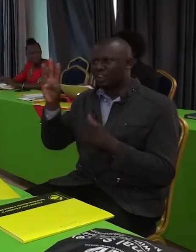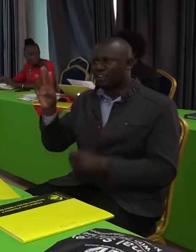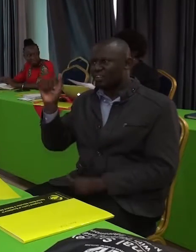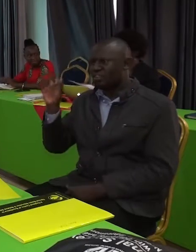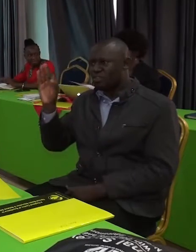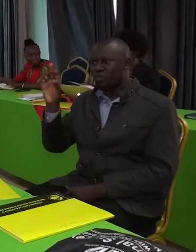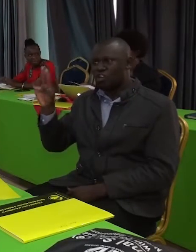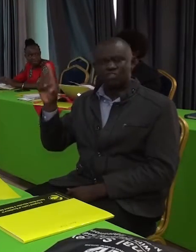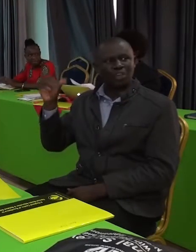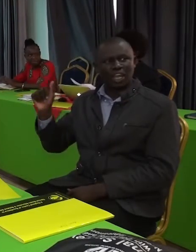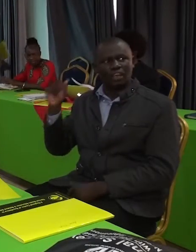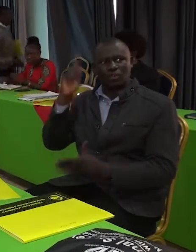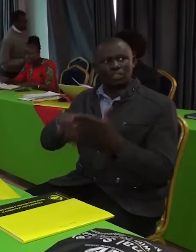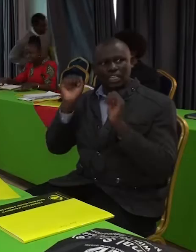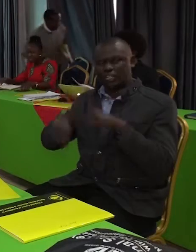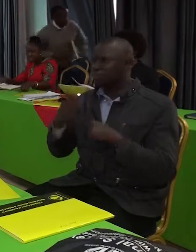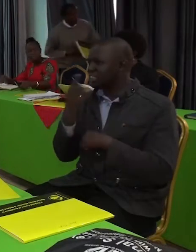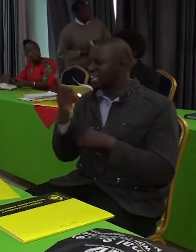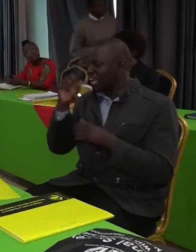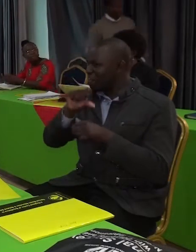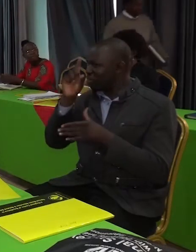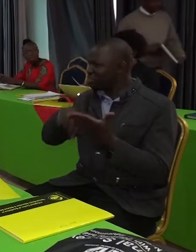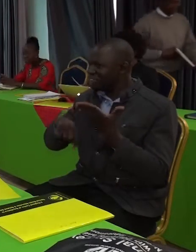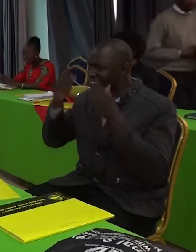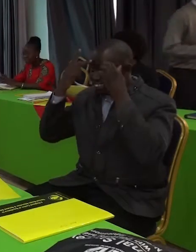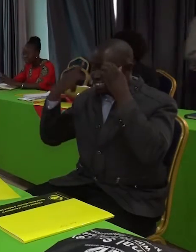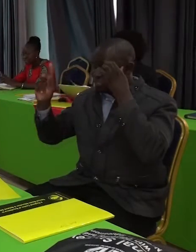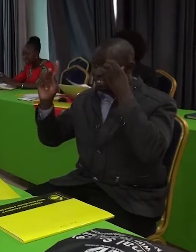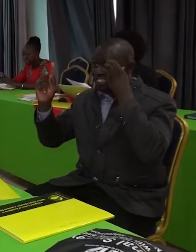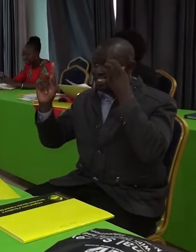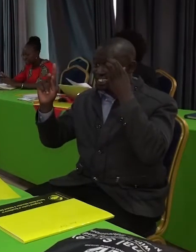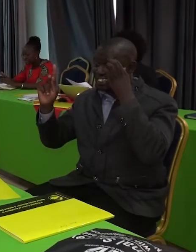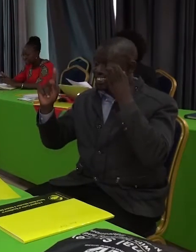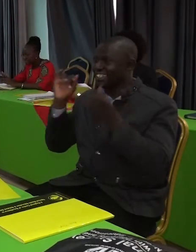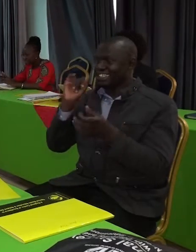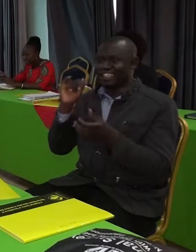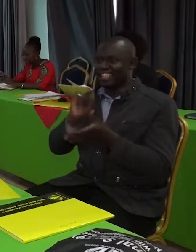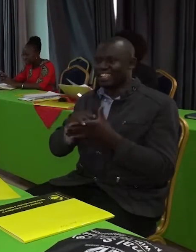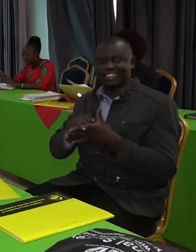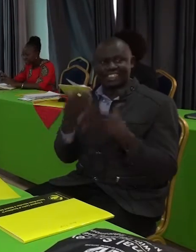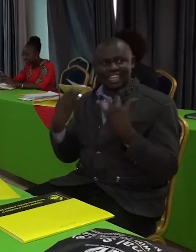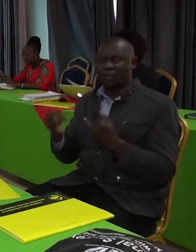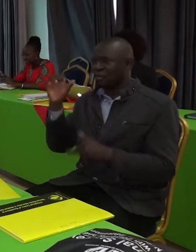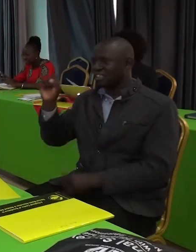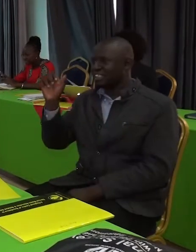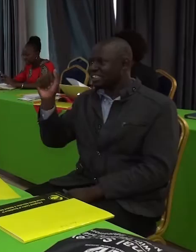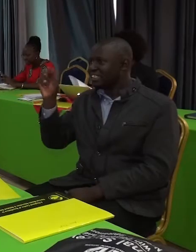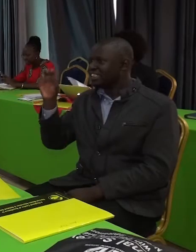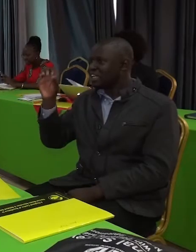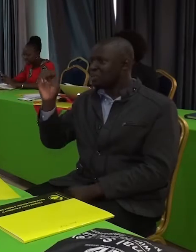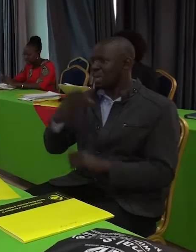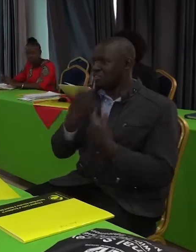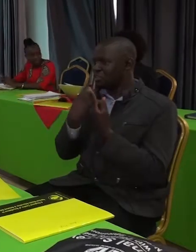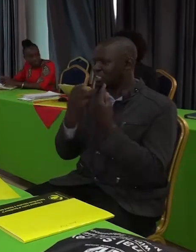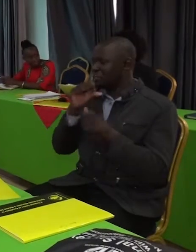Wafula, what do you have to say about the policies that are talking about inclusive education? What do you